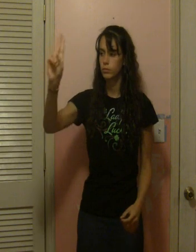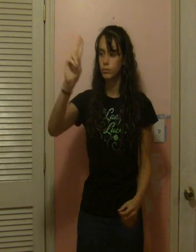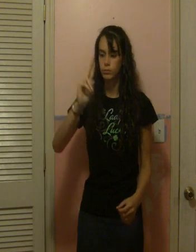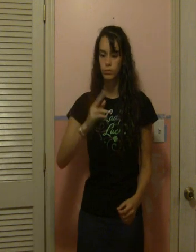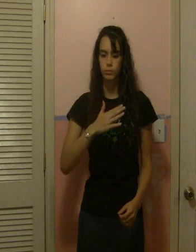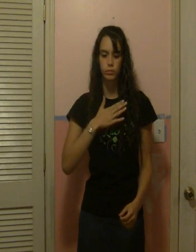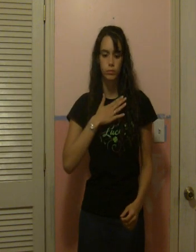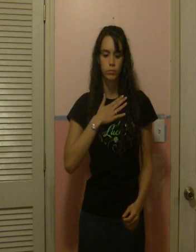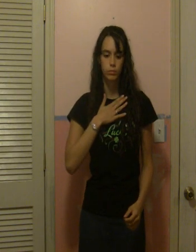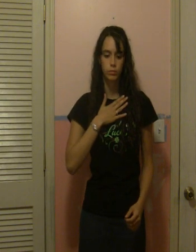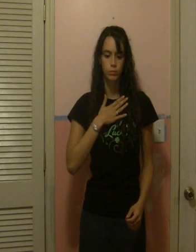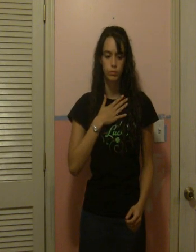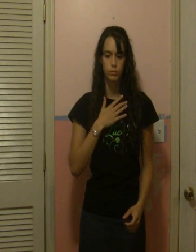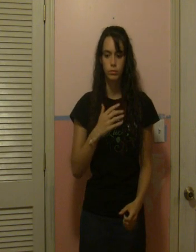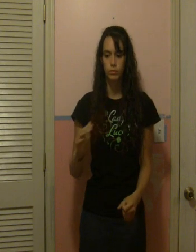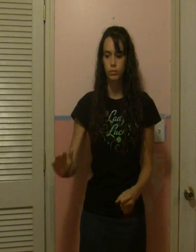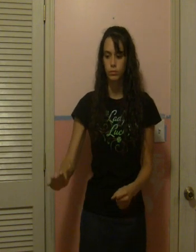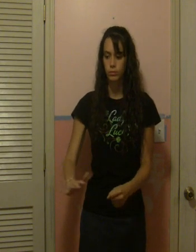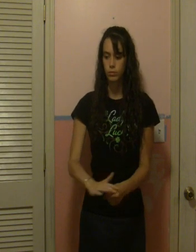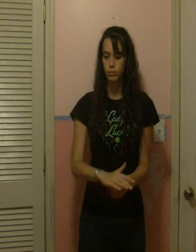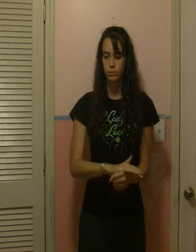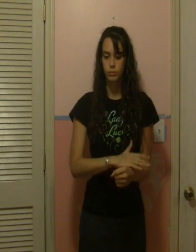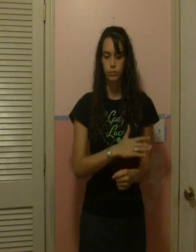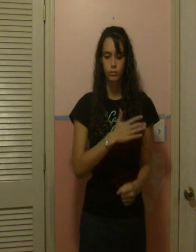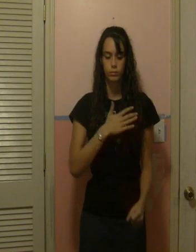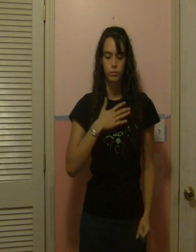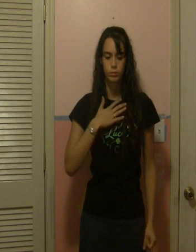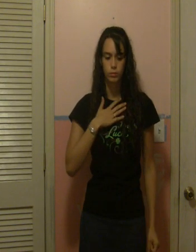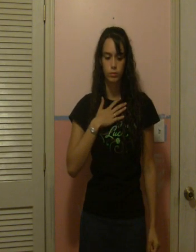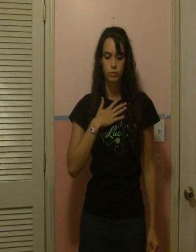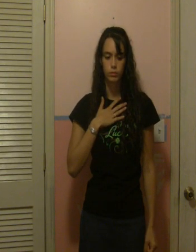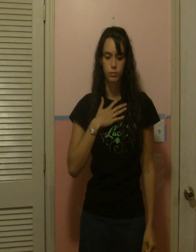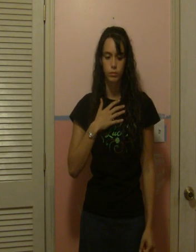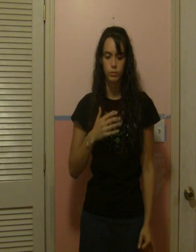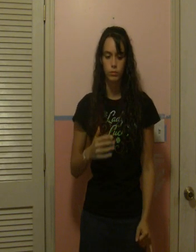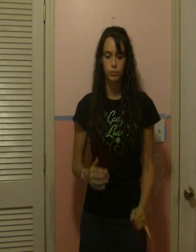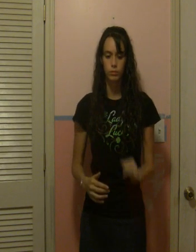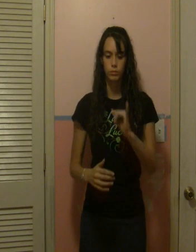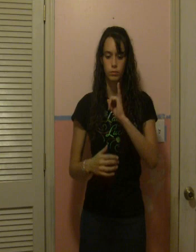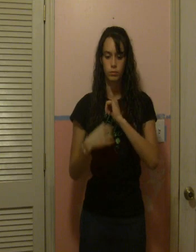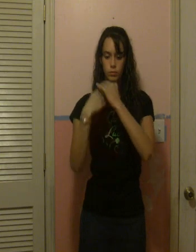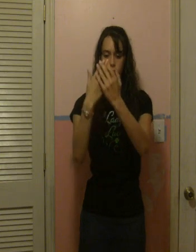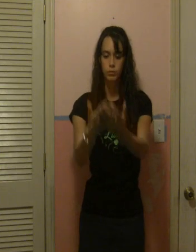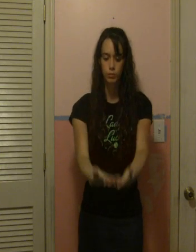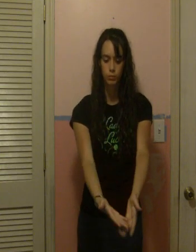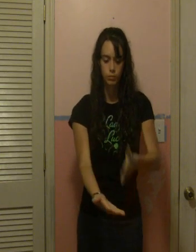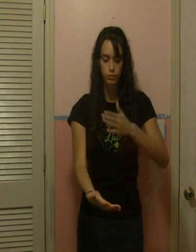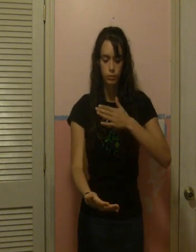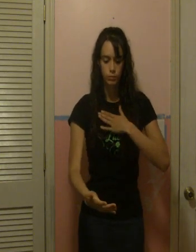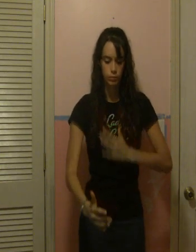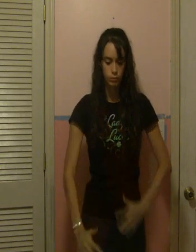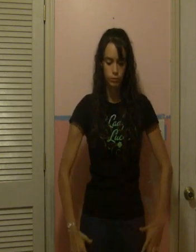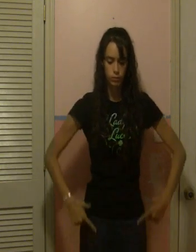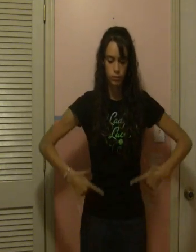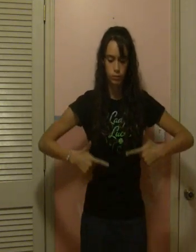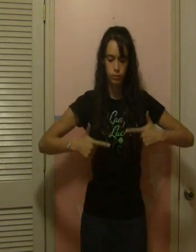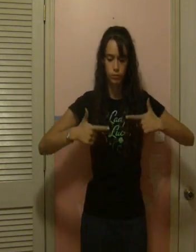You'll receive me Marvel, give my life